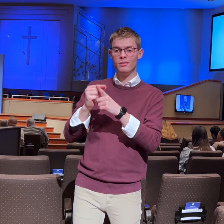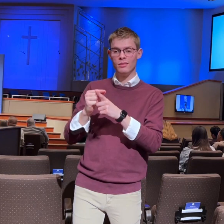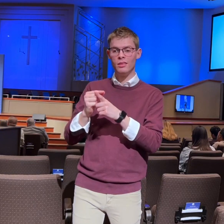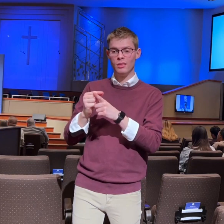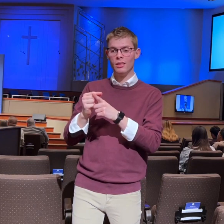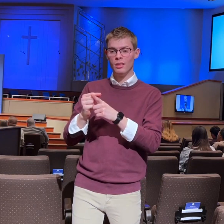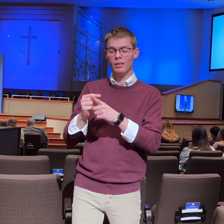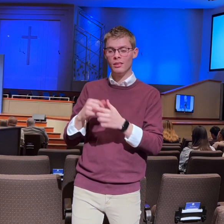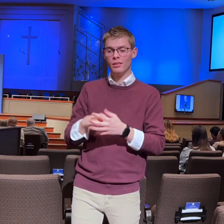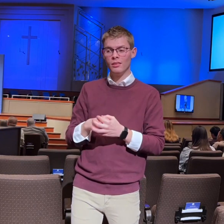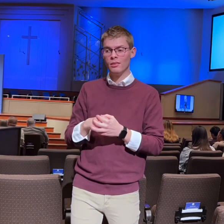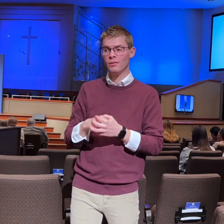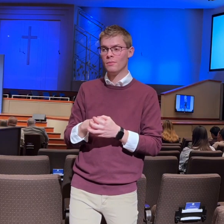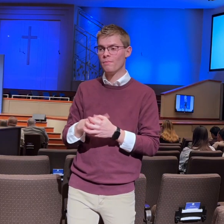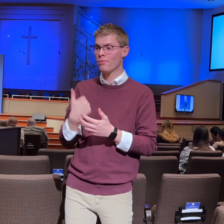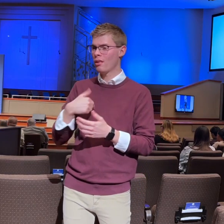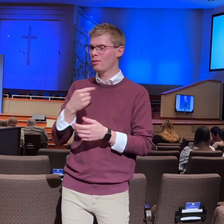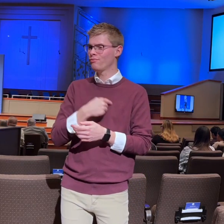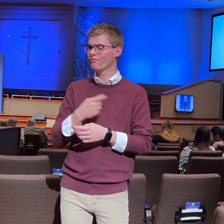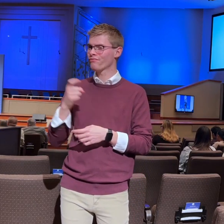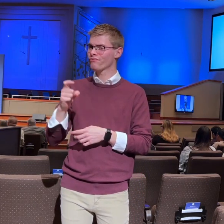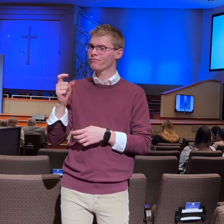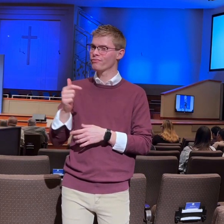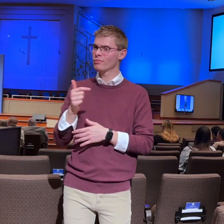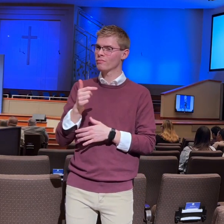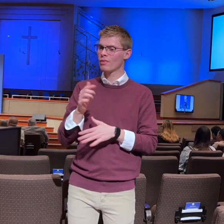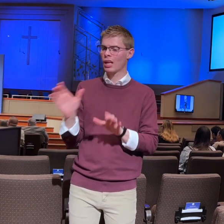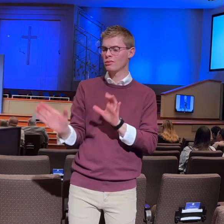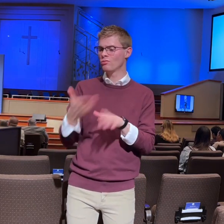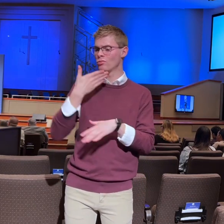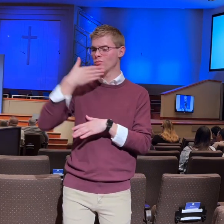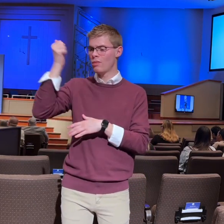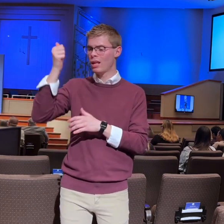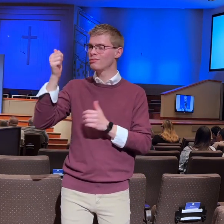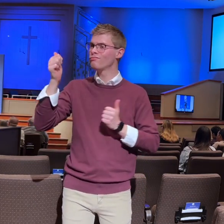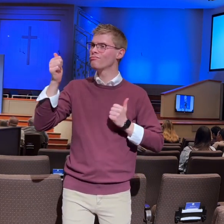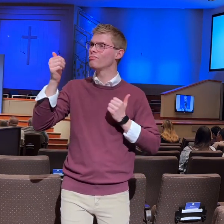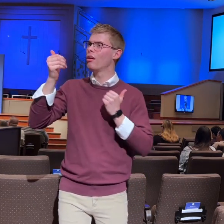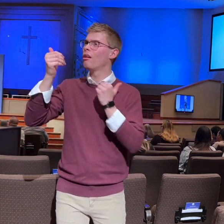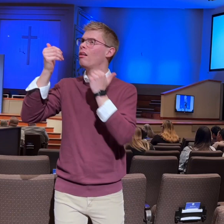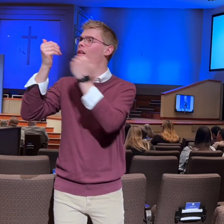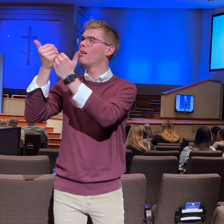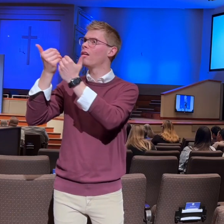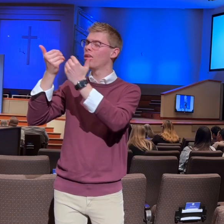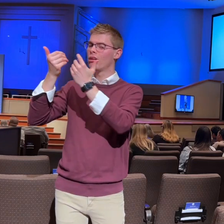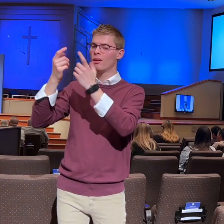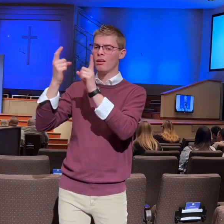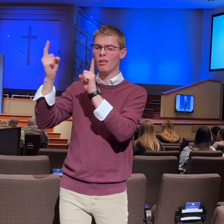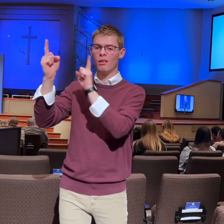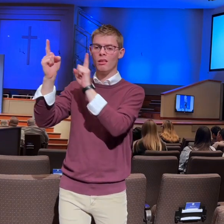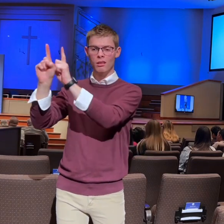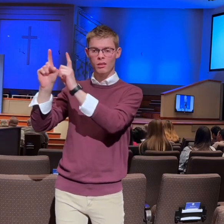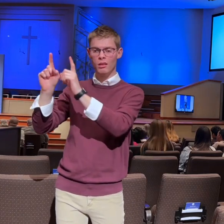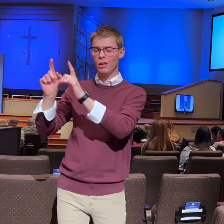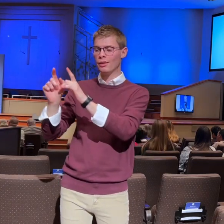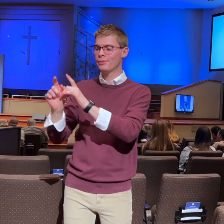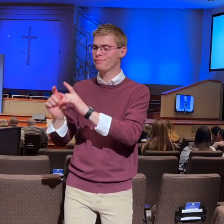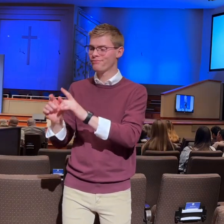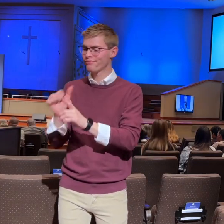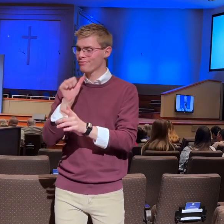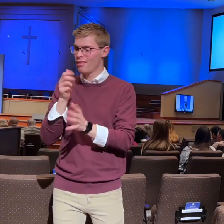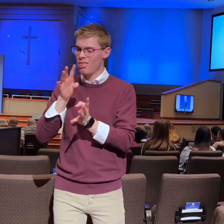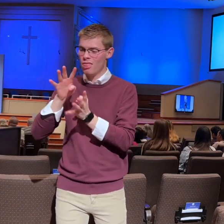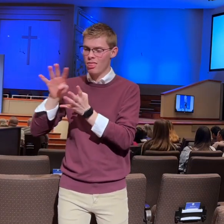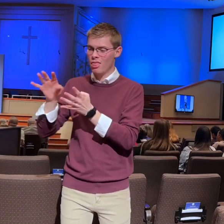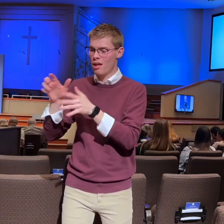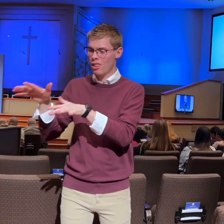we do our very best this summer to draw closer to him and avoid the apostasy of